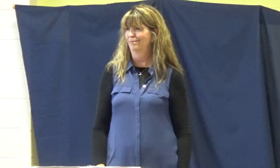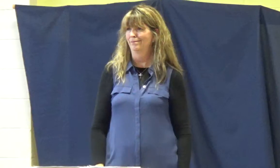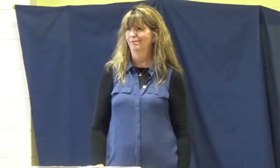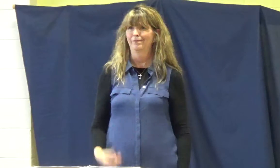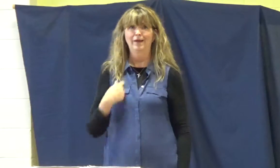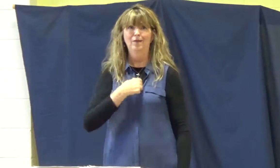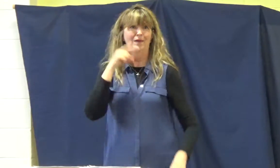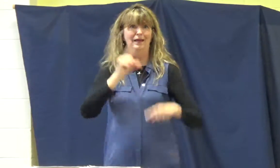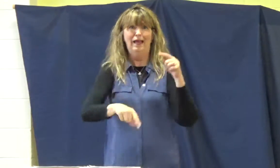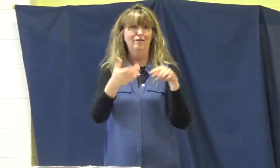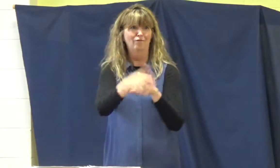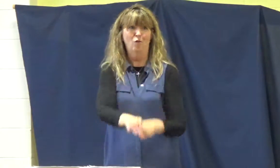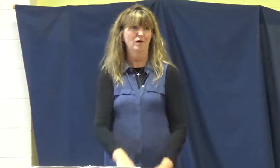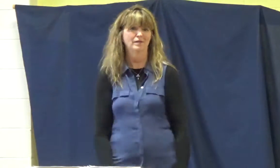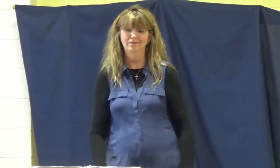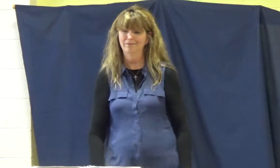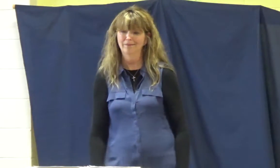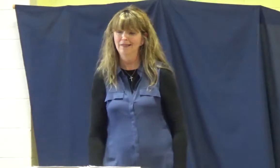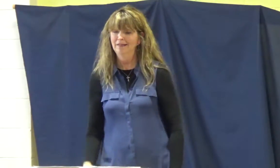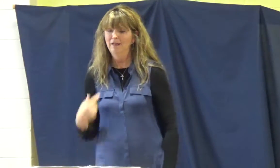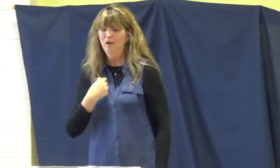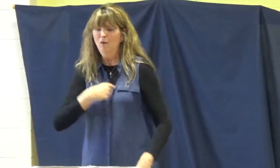to follow good moral standards. We can't.